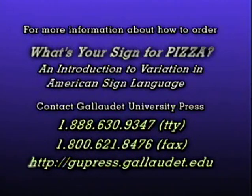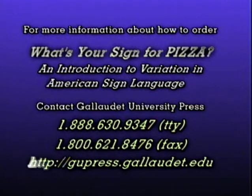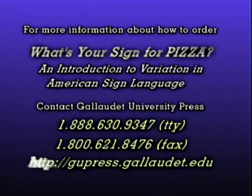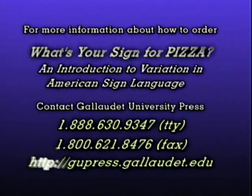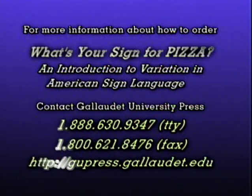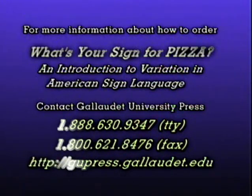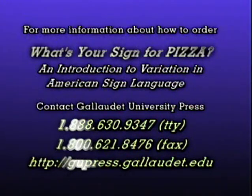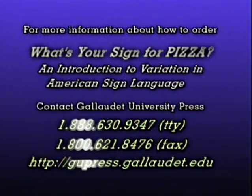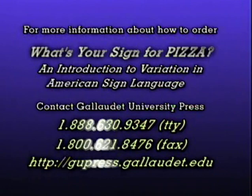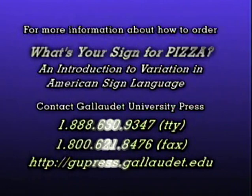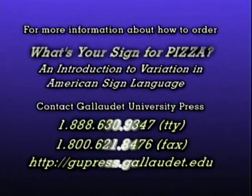Thank you.